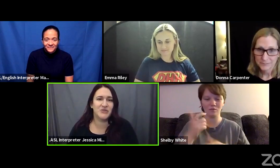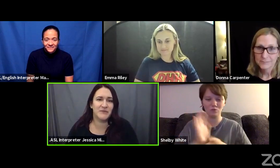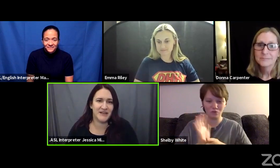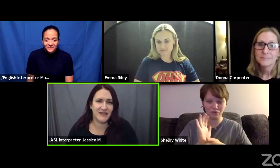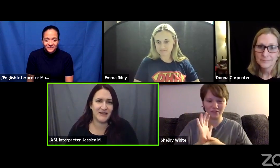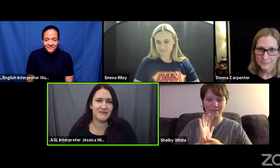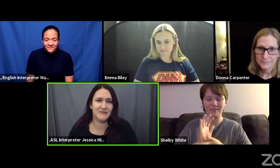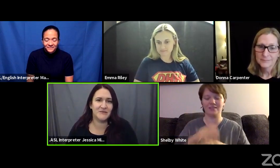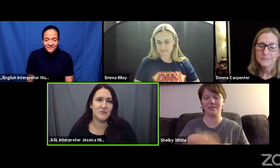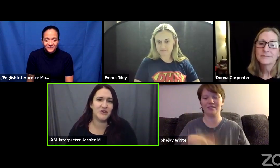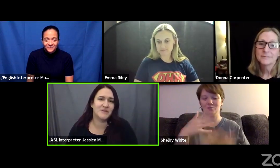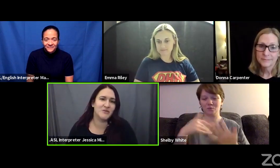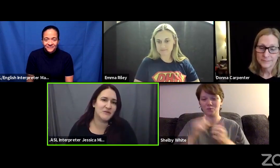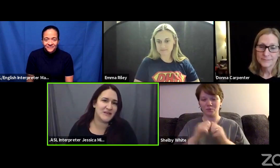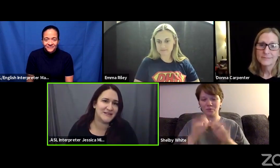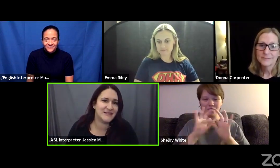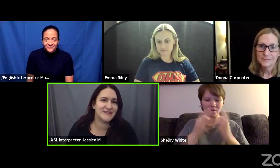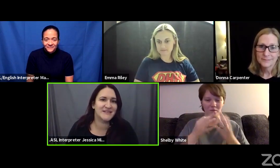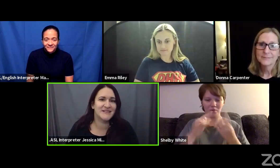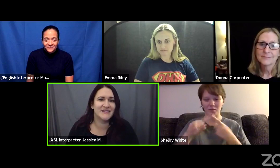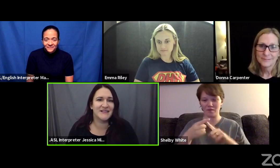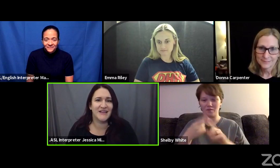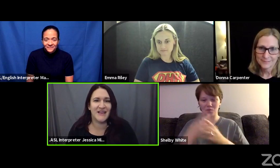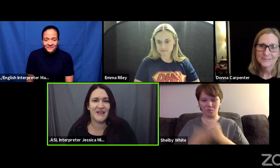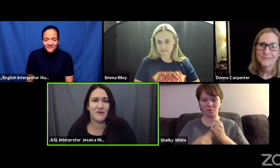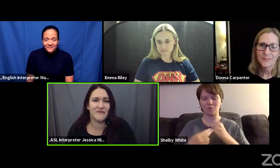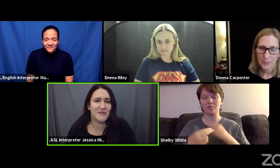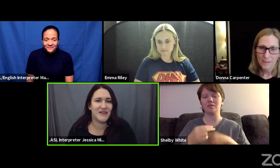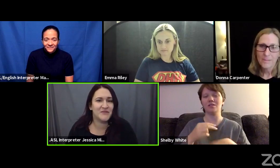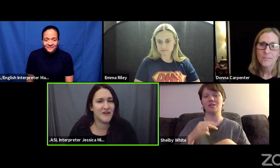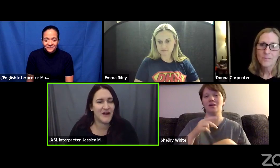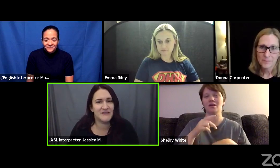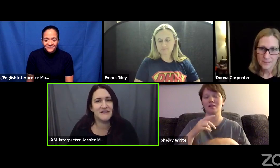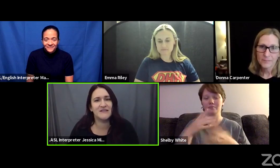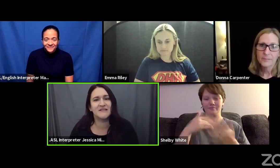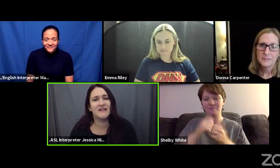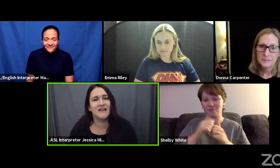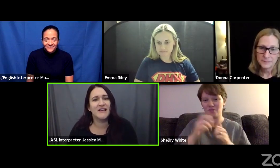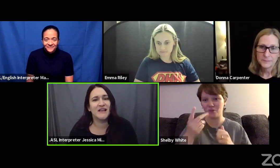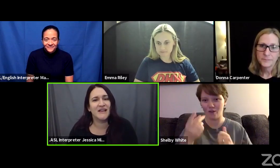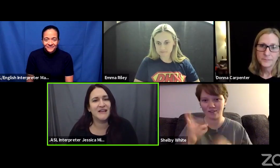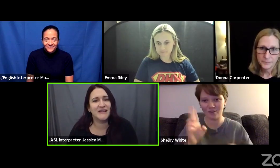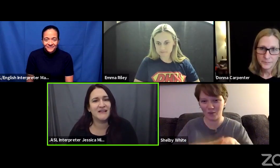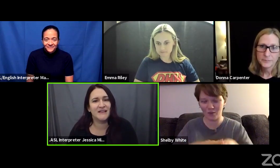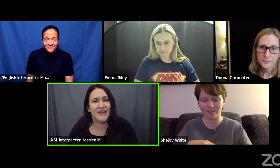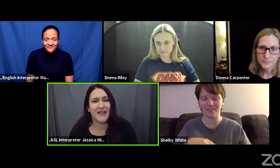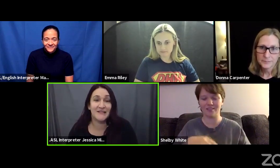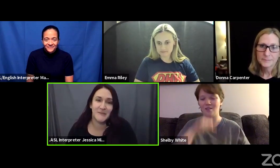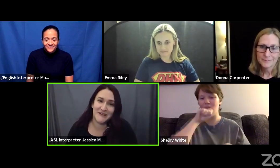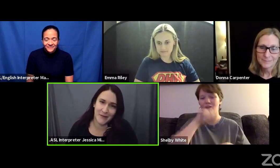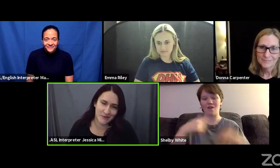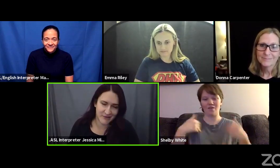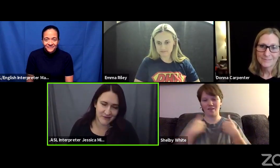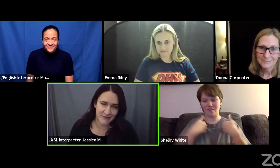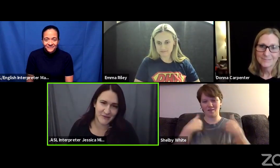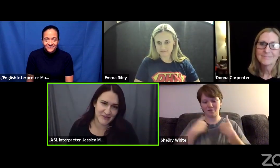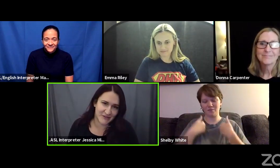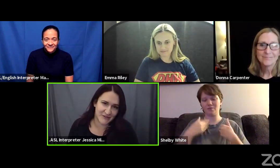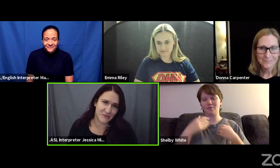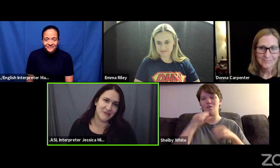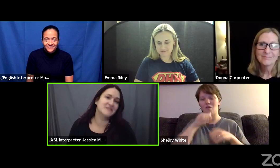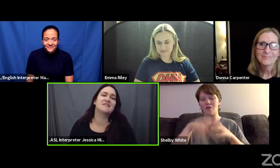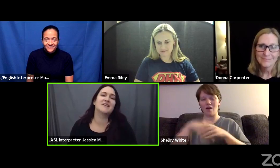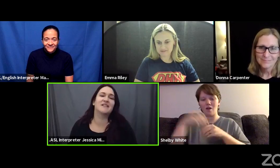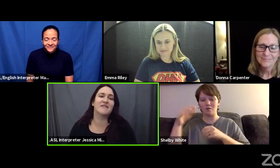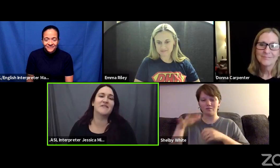I enjoy reading, watching movies, hanging out with family and friends, and spending time with the